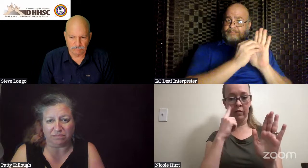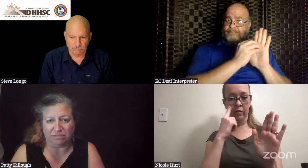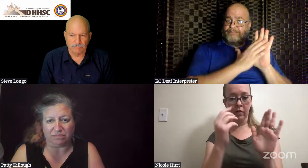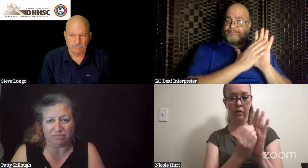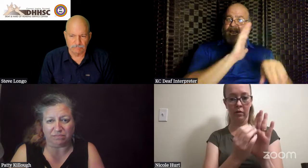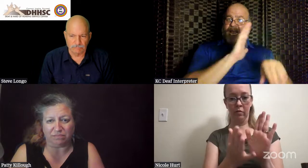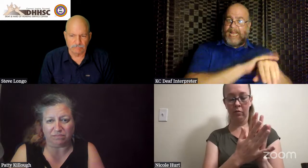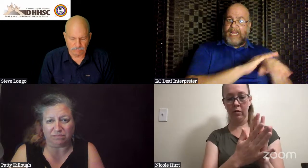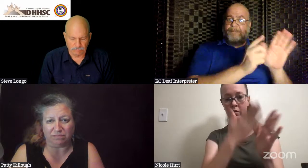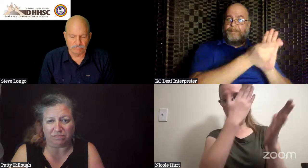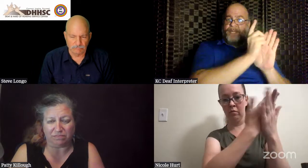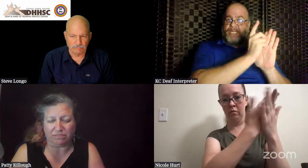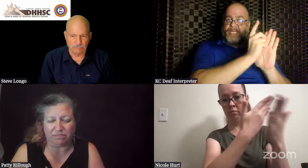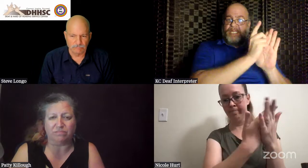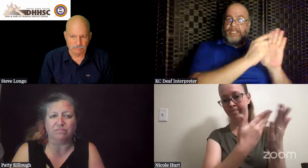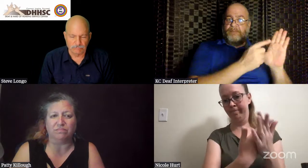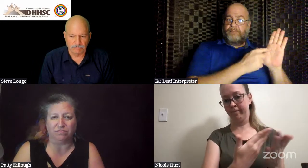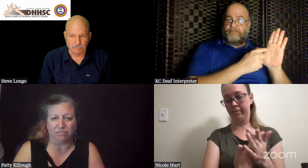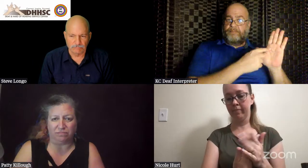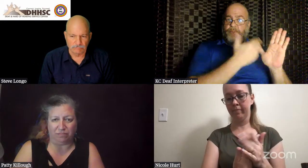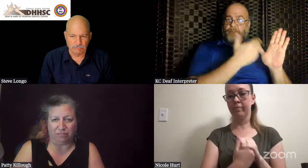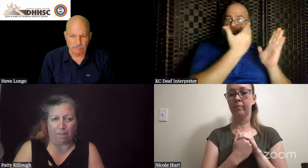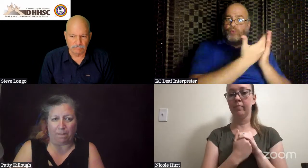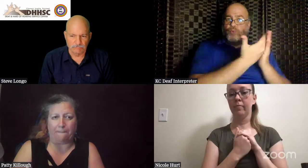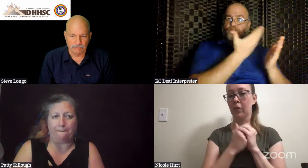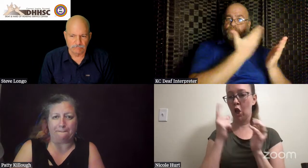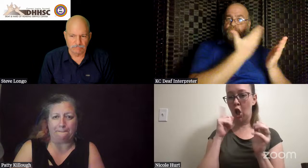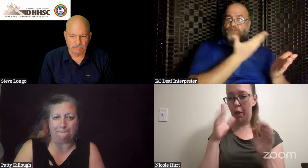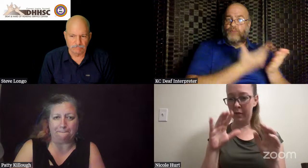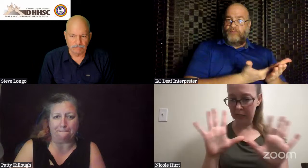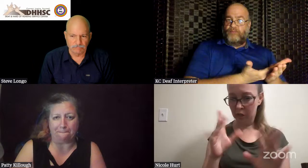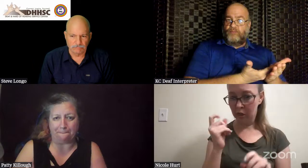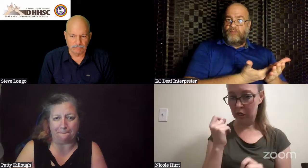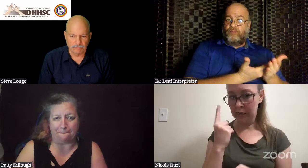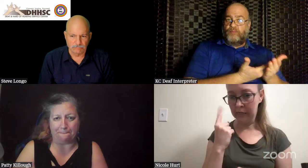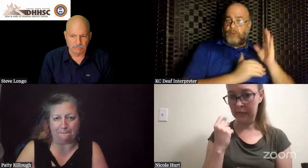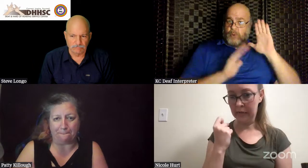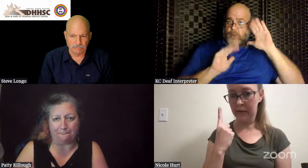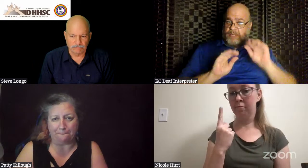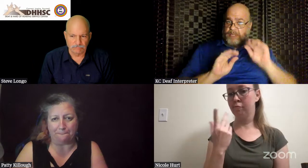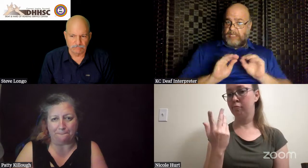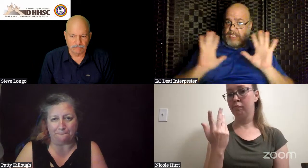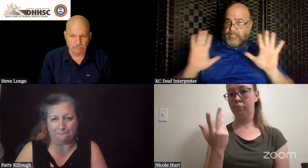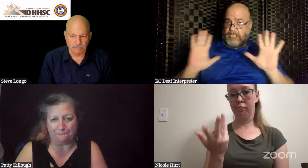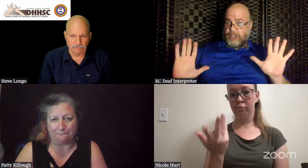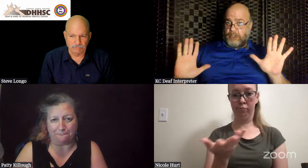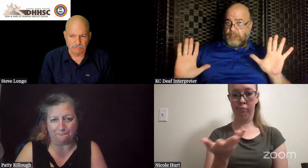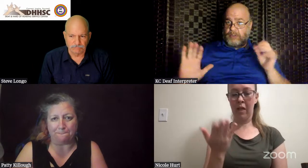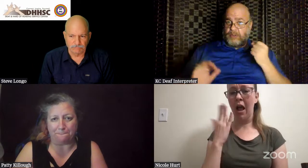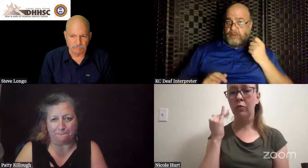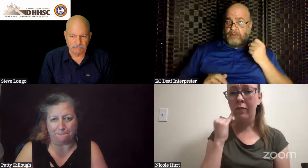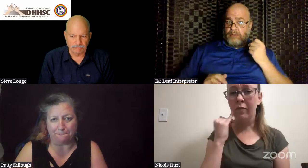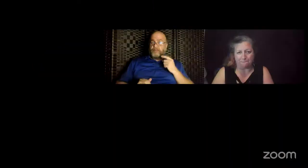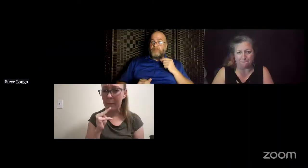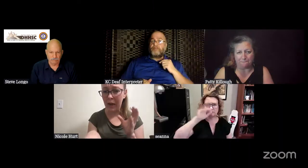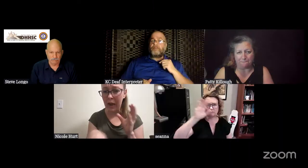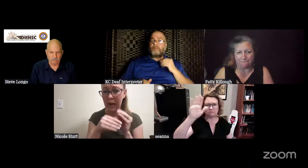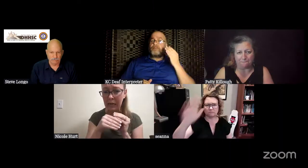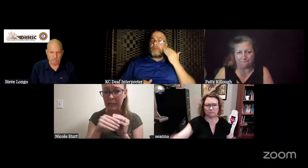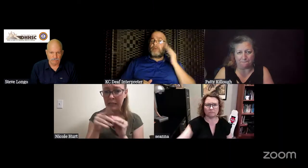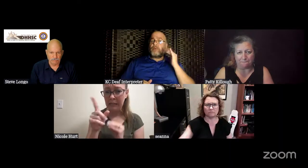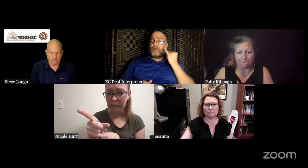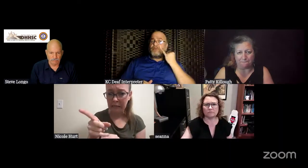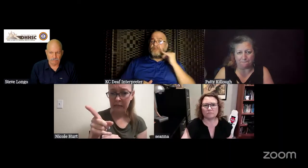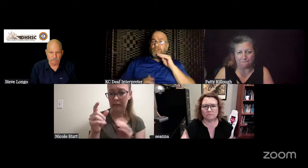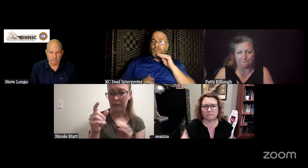And everything regarding the bylaws is okay. We have everything that we need noted in the minutes regarding the bylaws to provide evidence